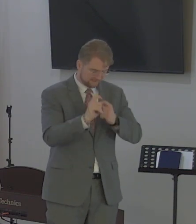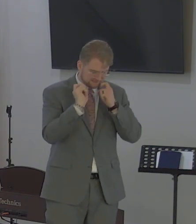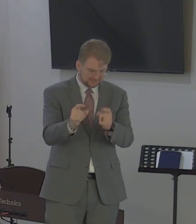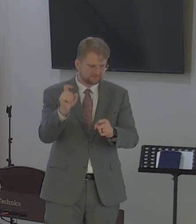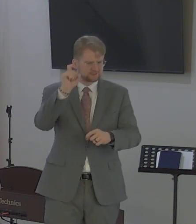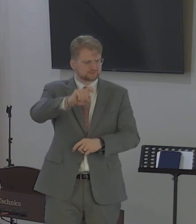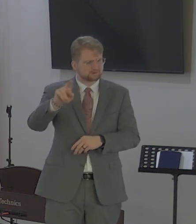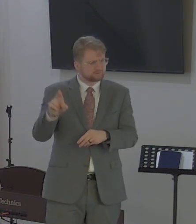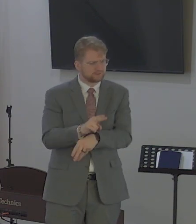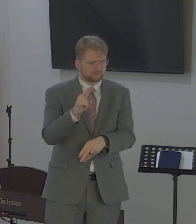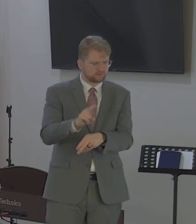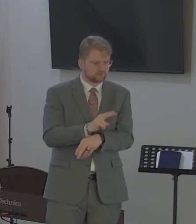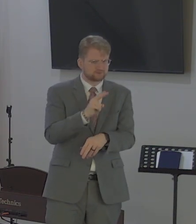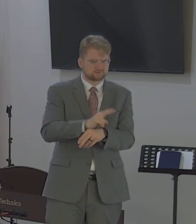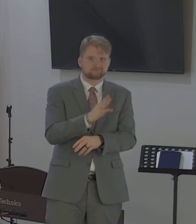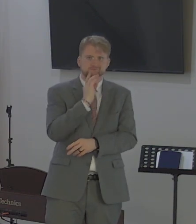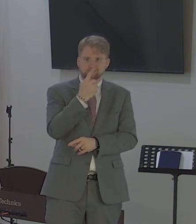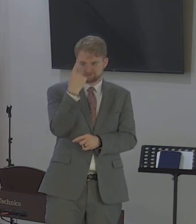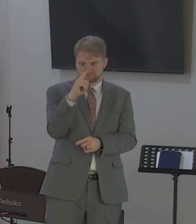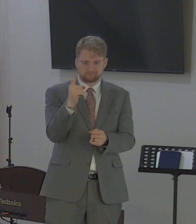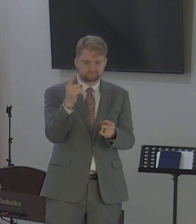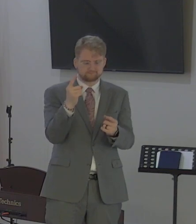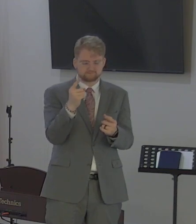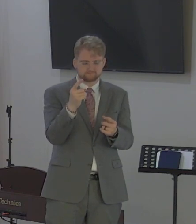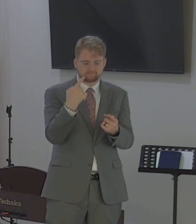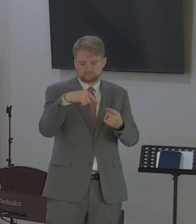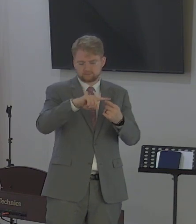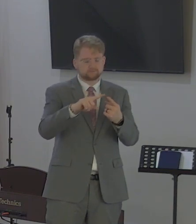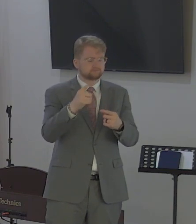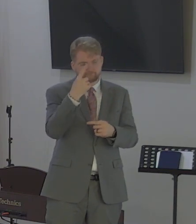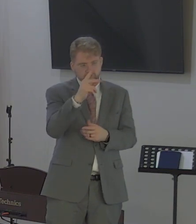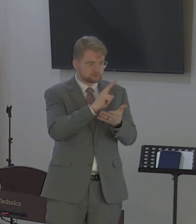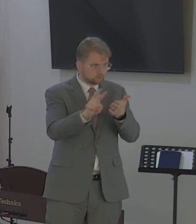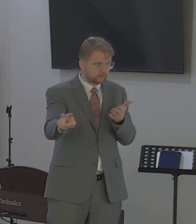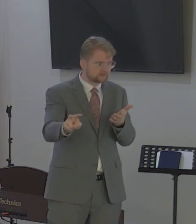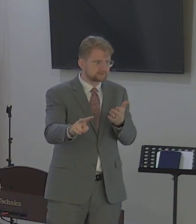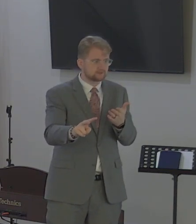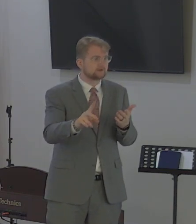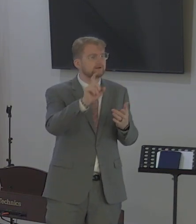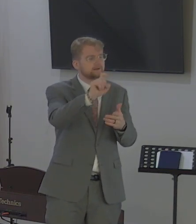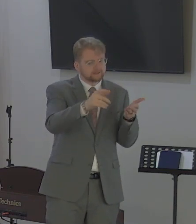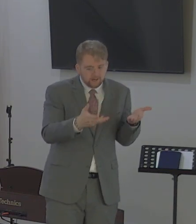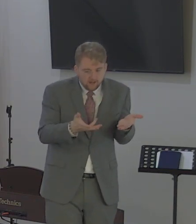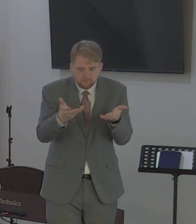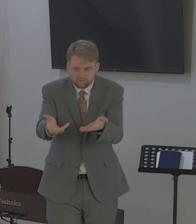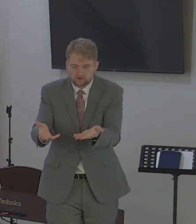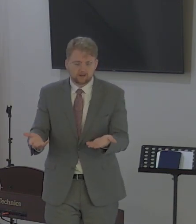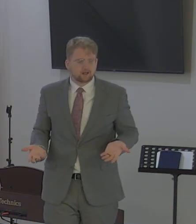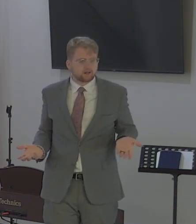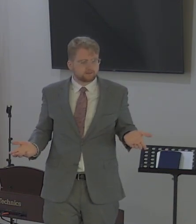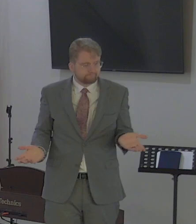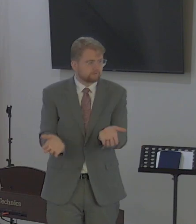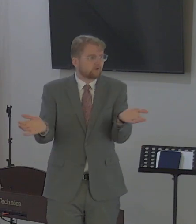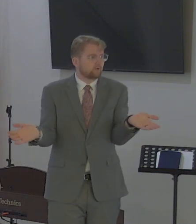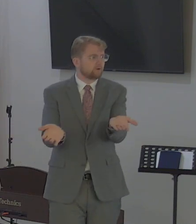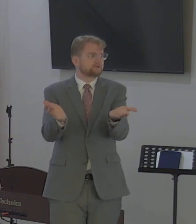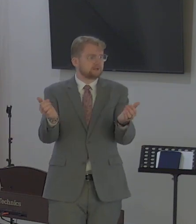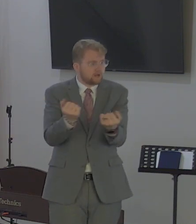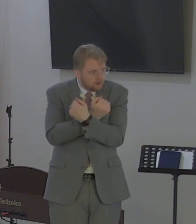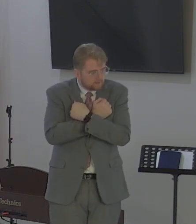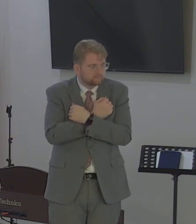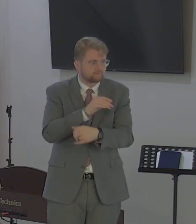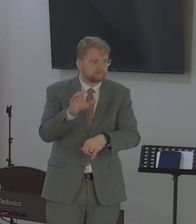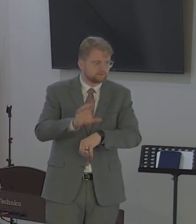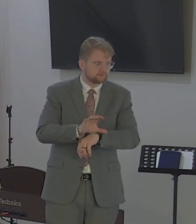by what? We talked about it for 2 weeks straight. To bring love, help, support, and encouragement.